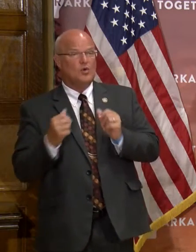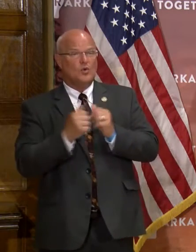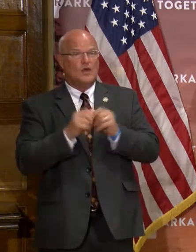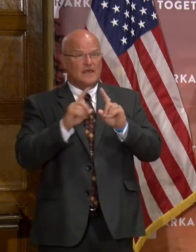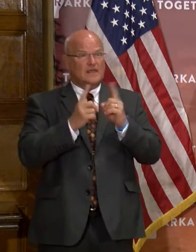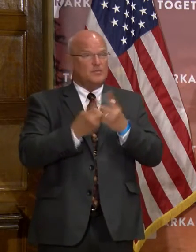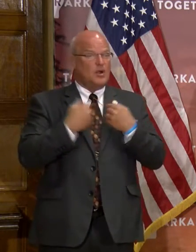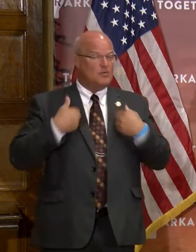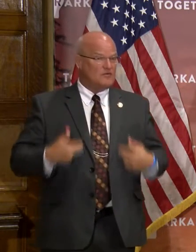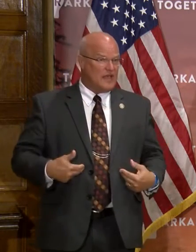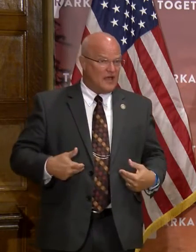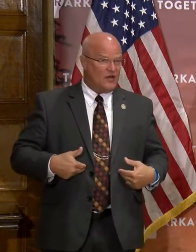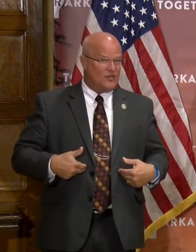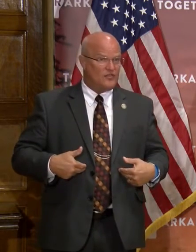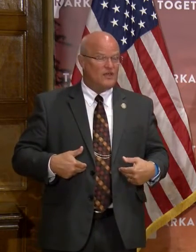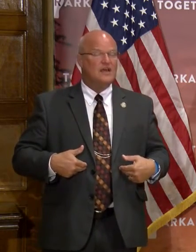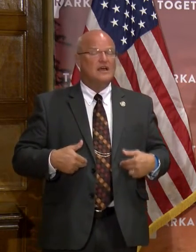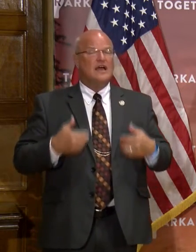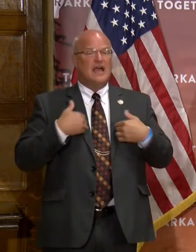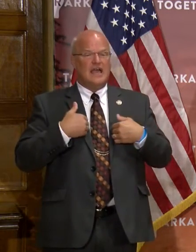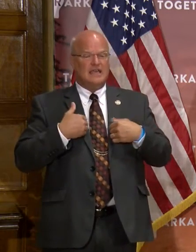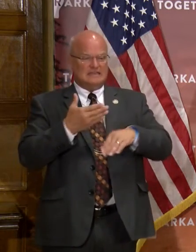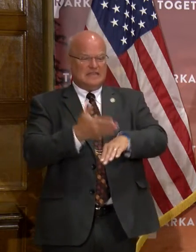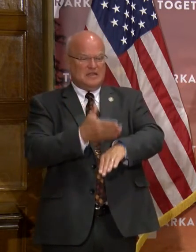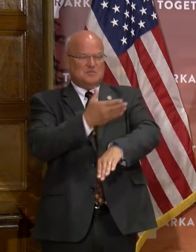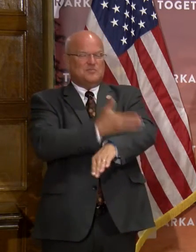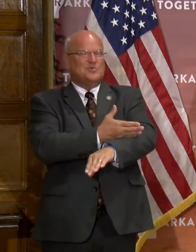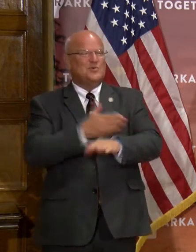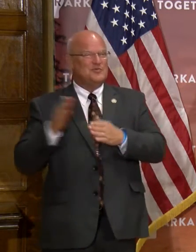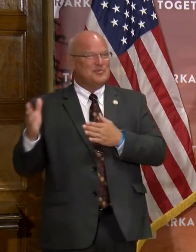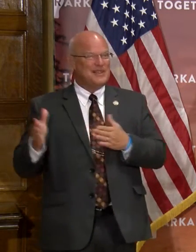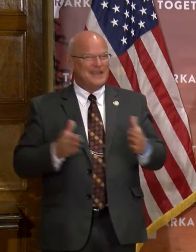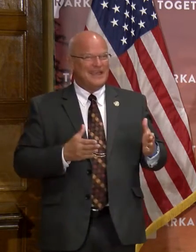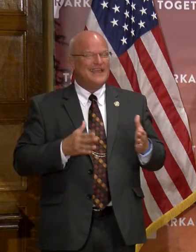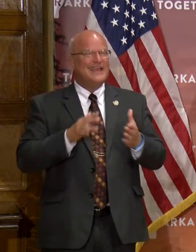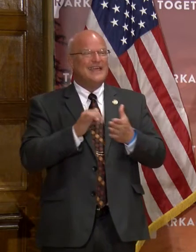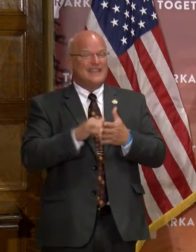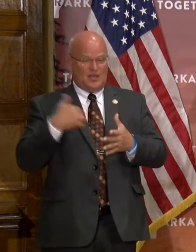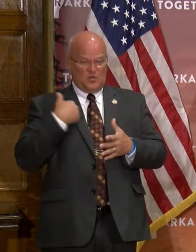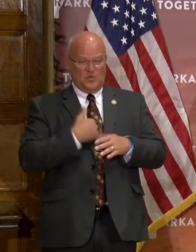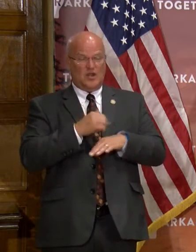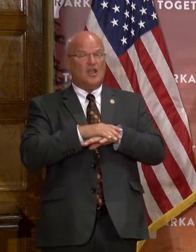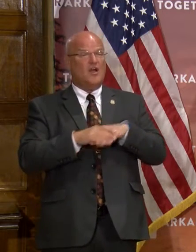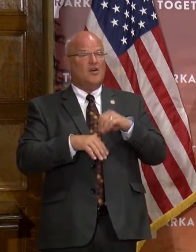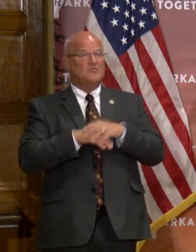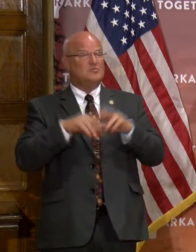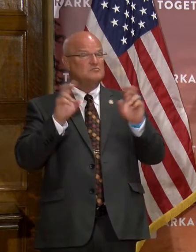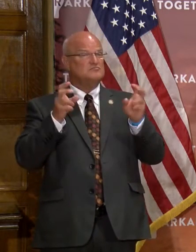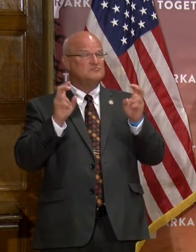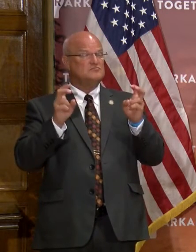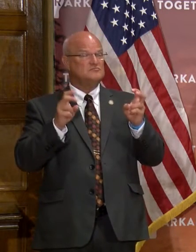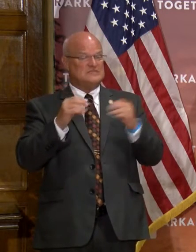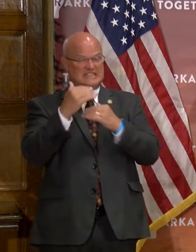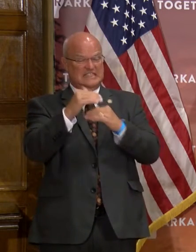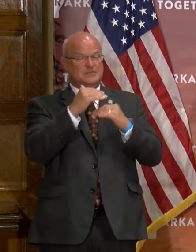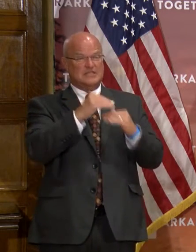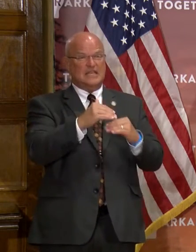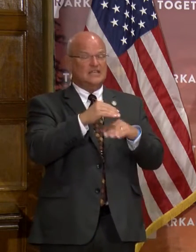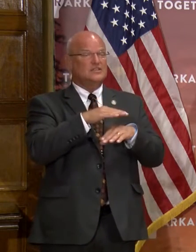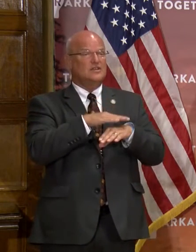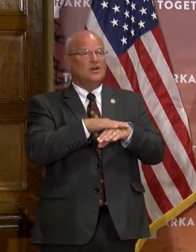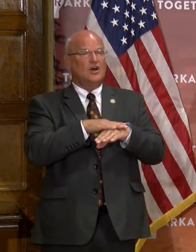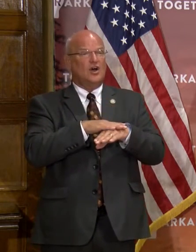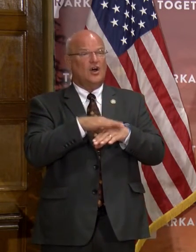our Department of Health. There's an approved plan that we're comfortable with in terms of the limitations